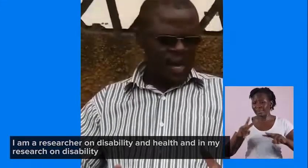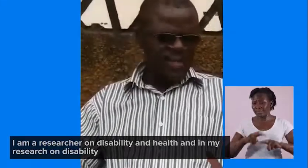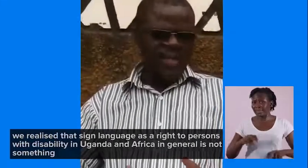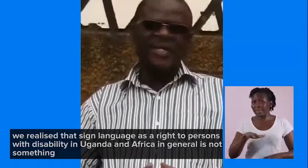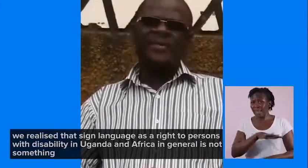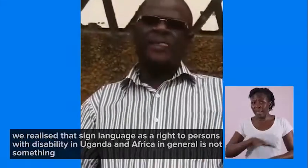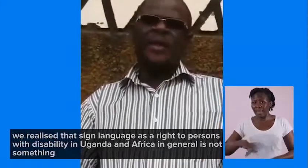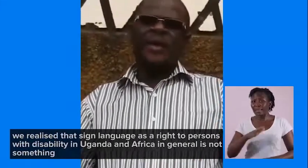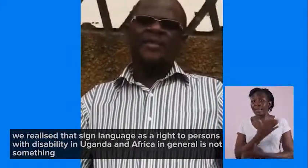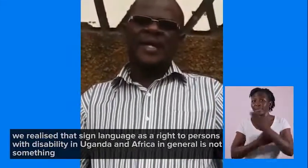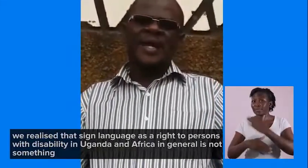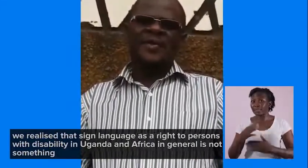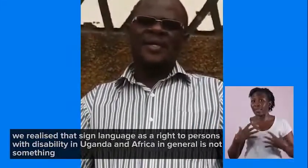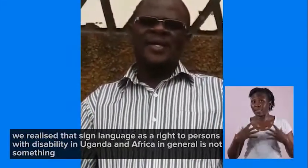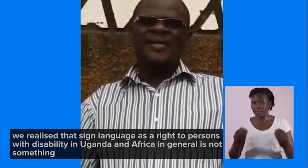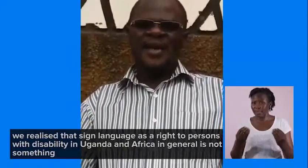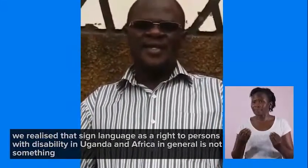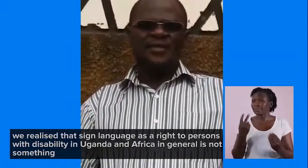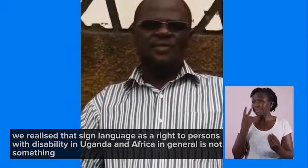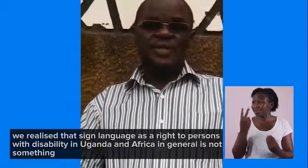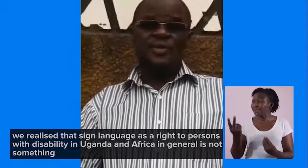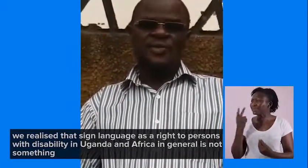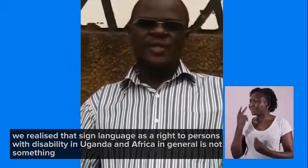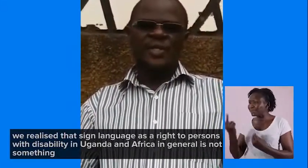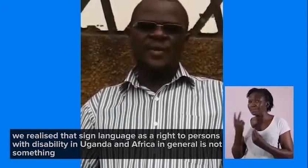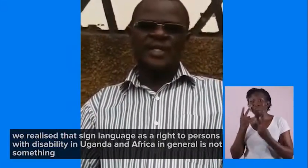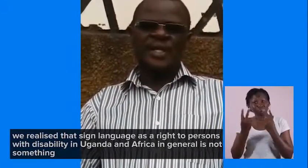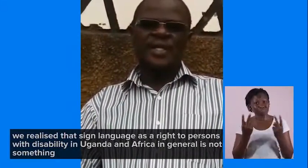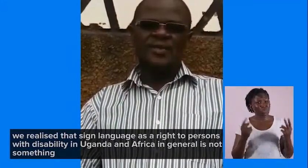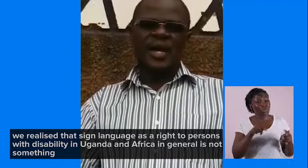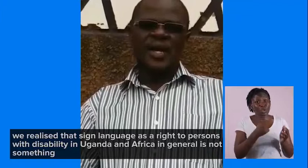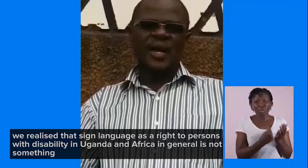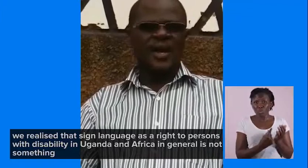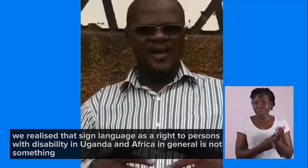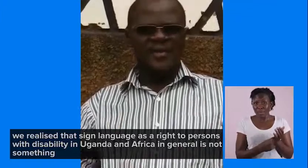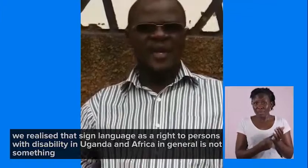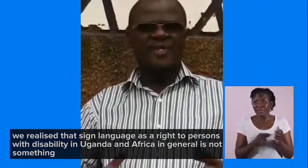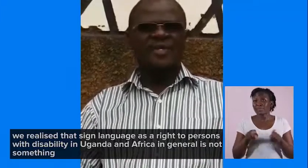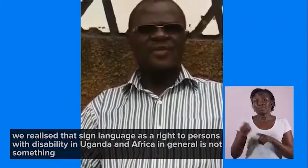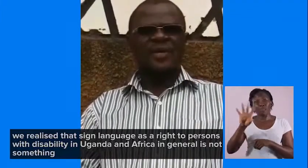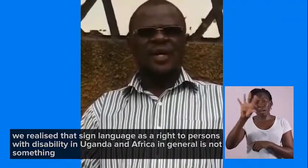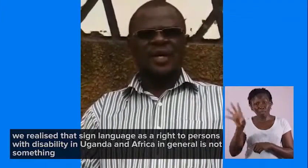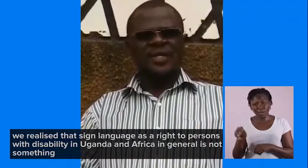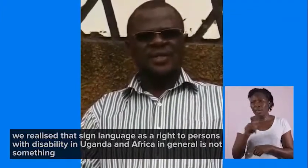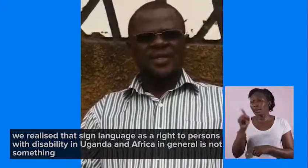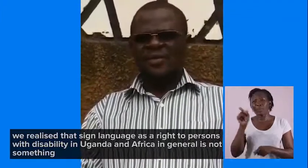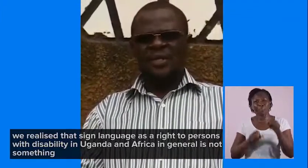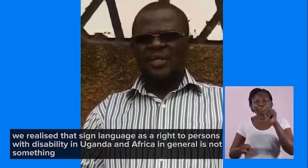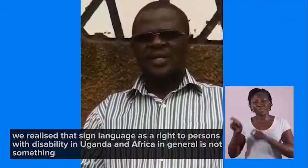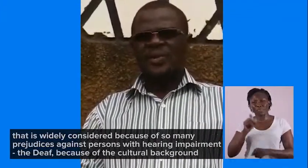realized that sign language as a right to persons with disability in Uganda and Africa in general is not something that is